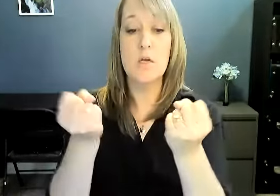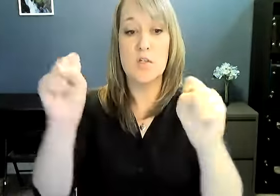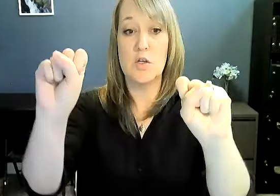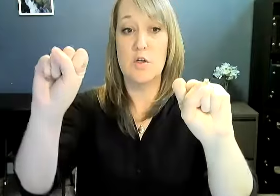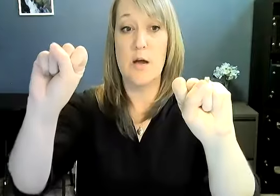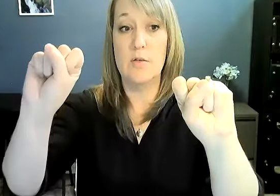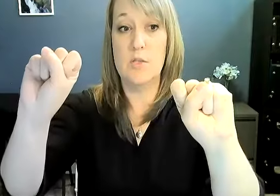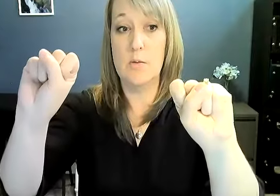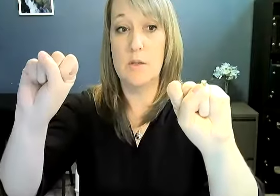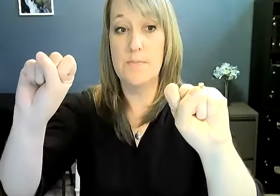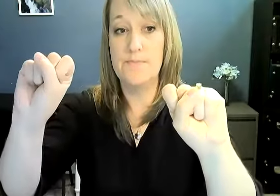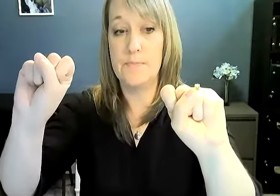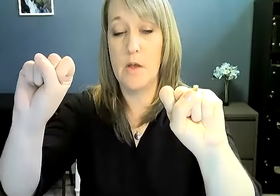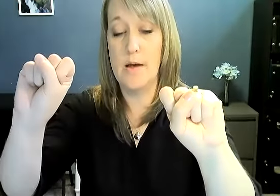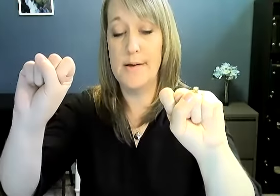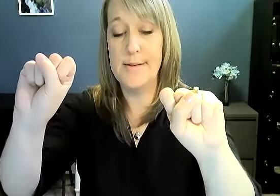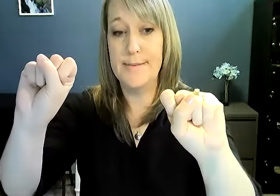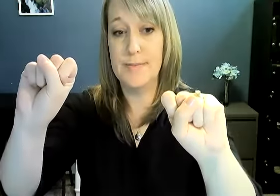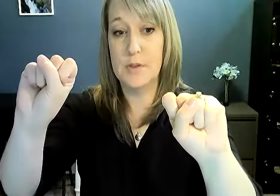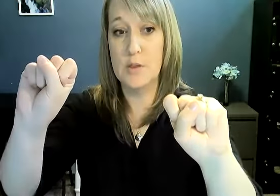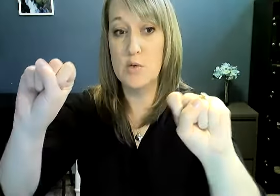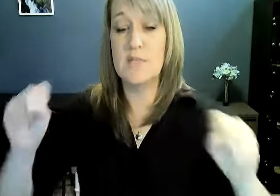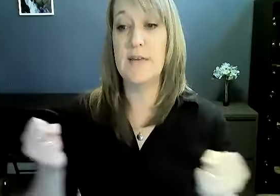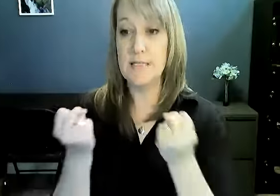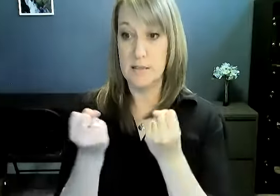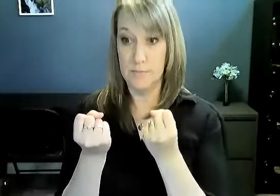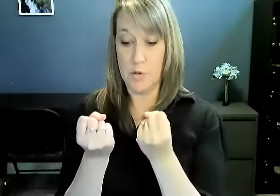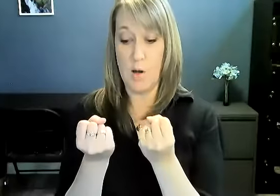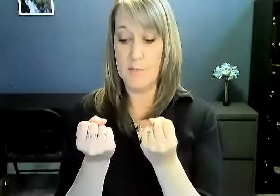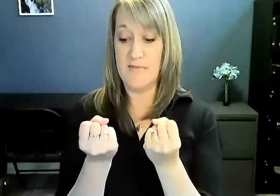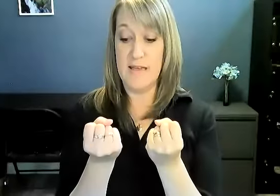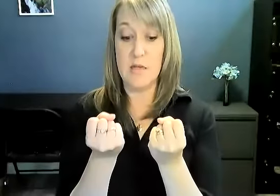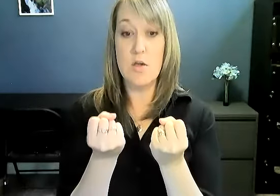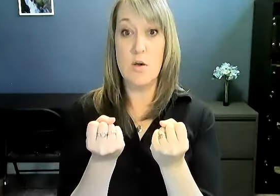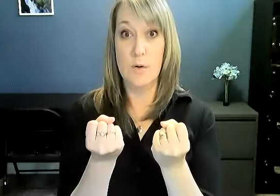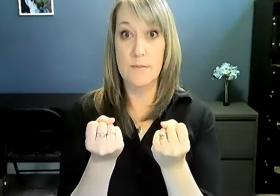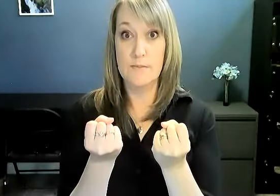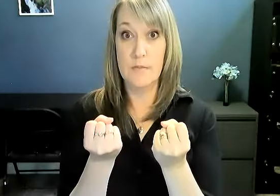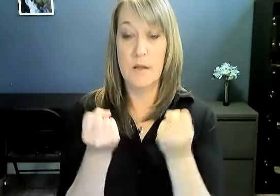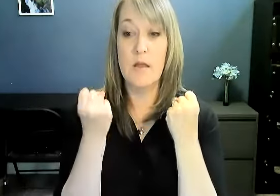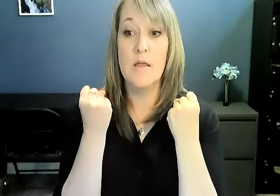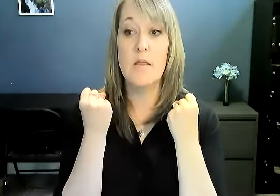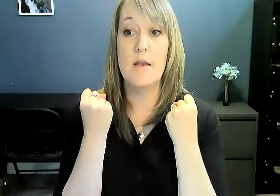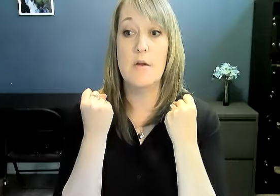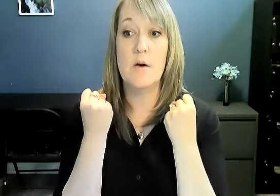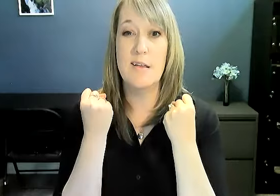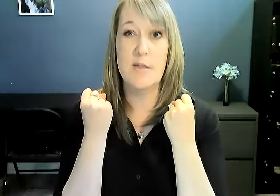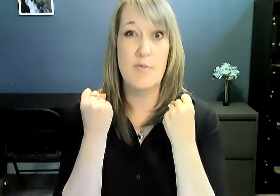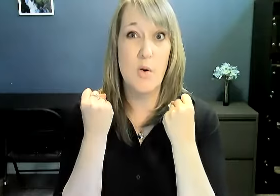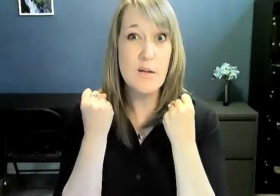So you start with a closed fist, your palms facing you. Then you kind of throw it a